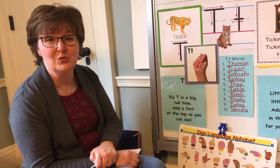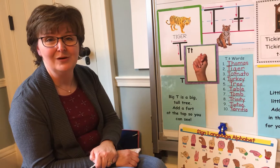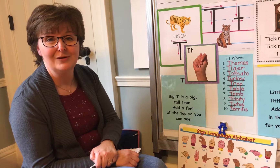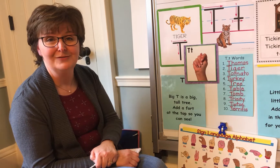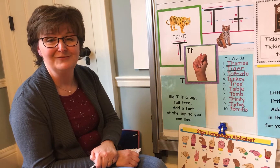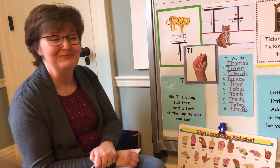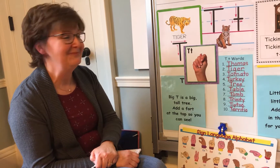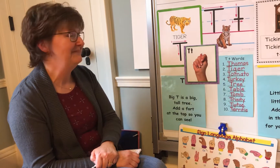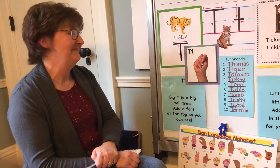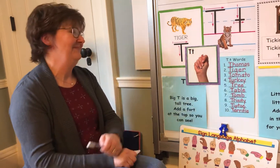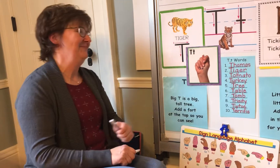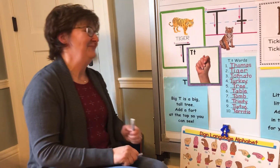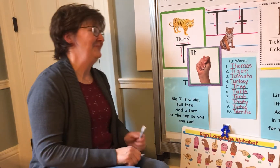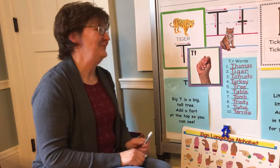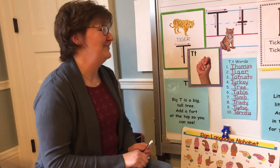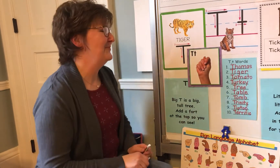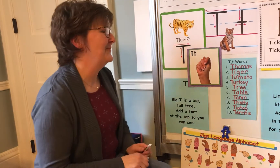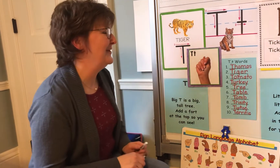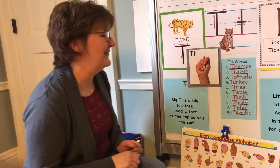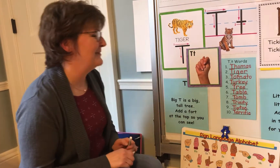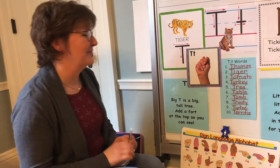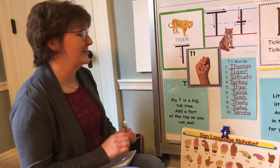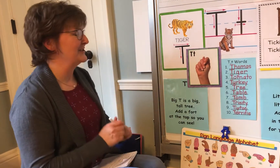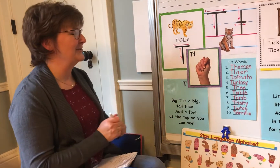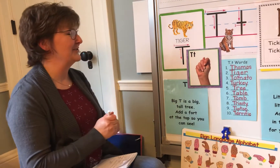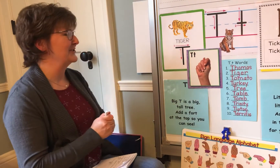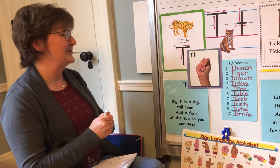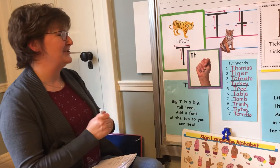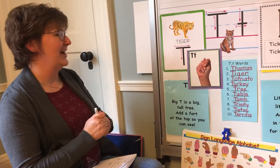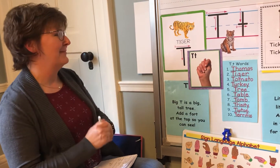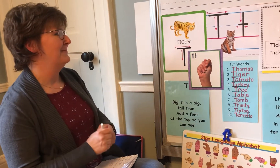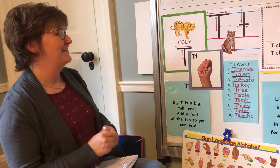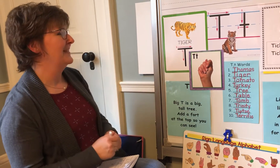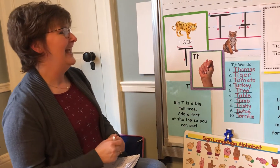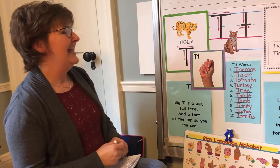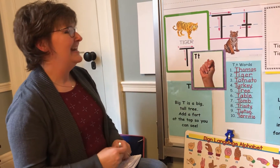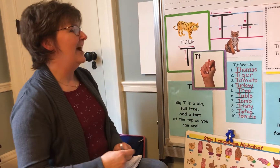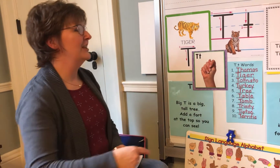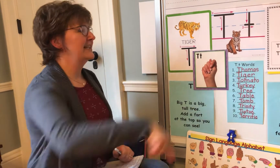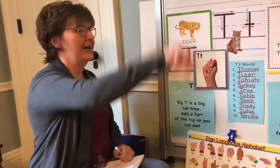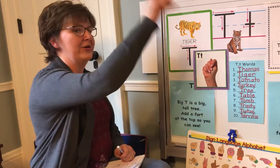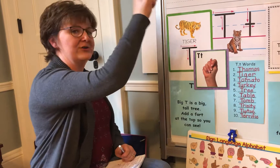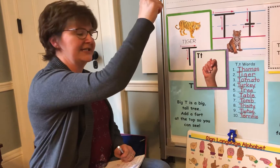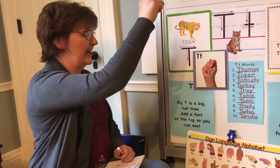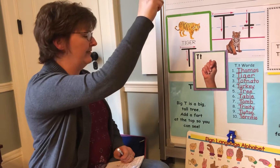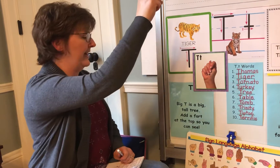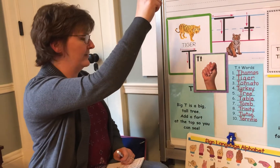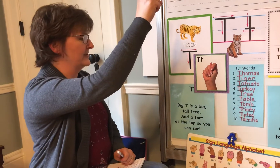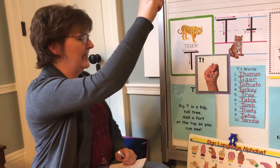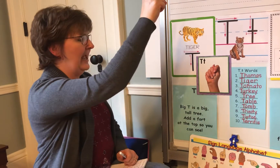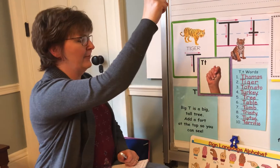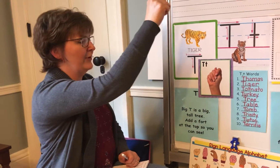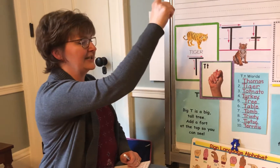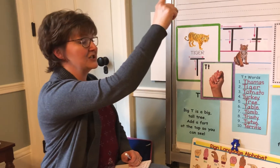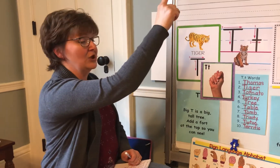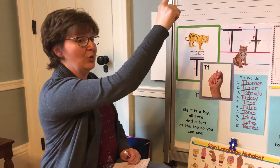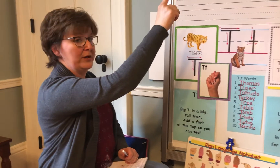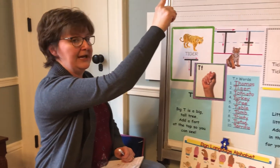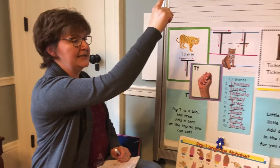school. Pretty fun, boys and girls. Good job. Now let's get out our skywriters and practice lowercase